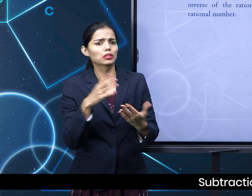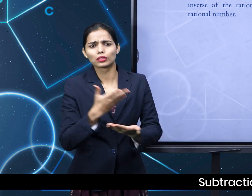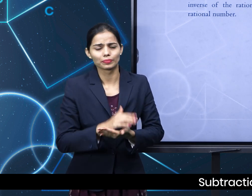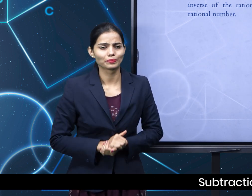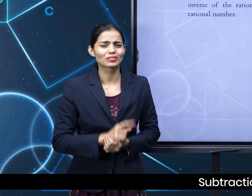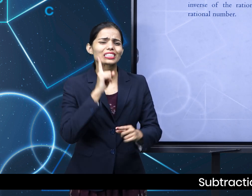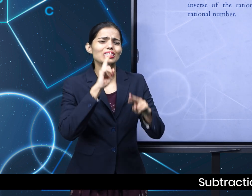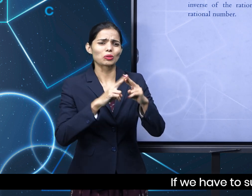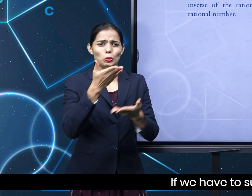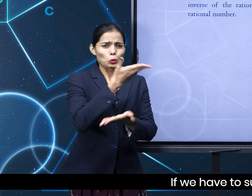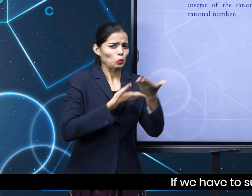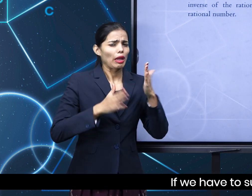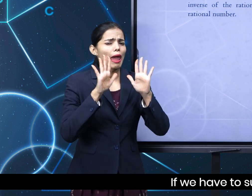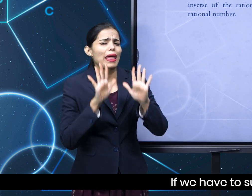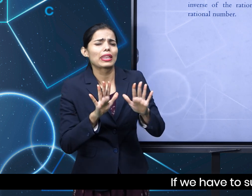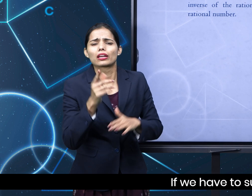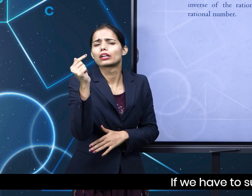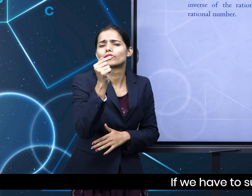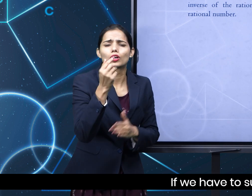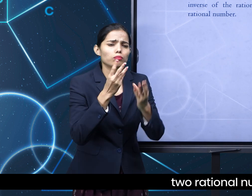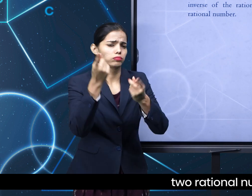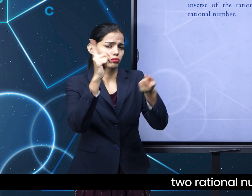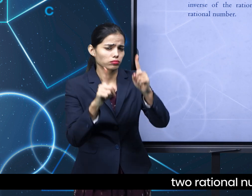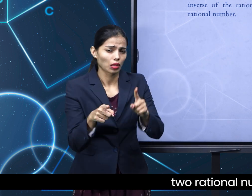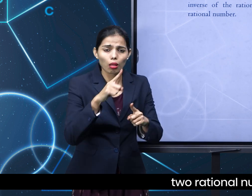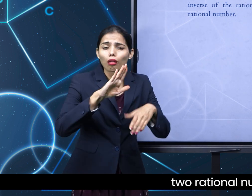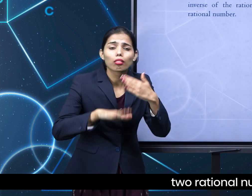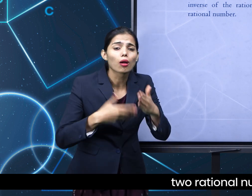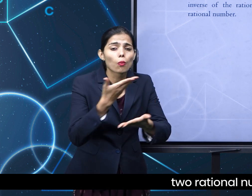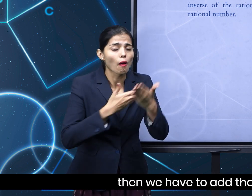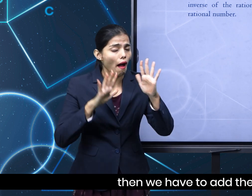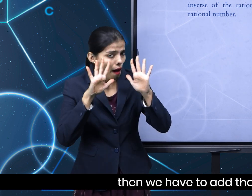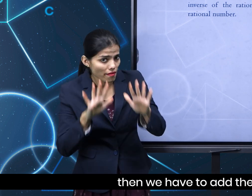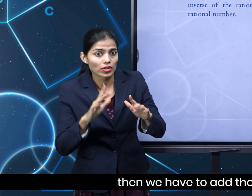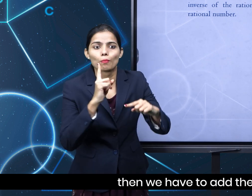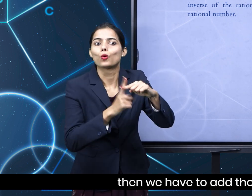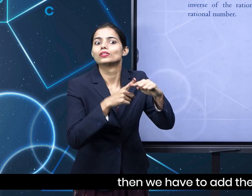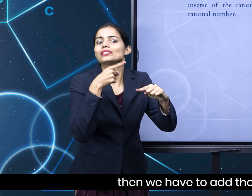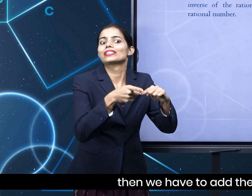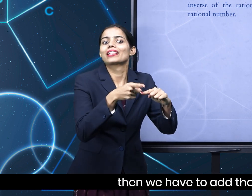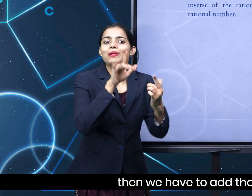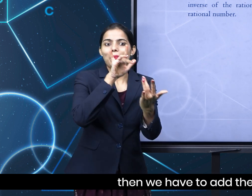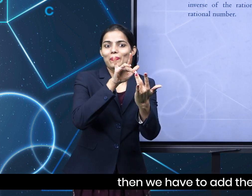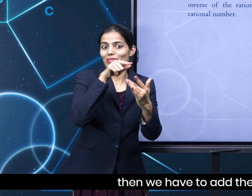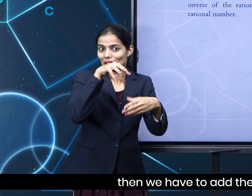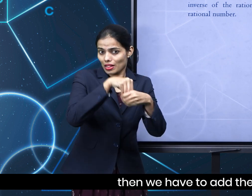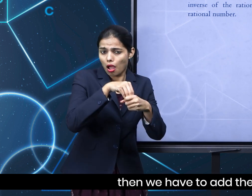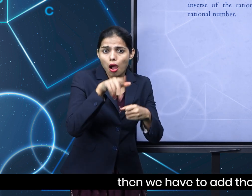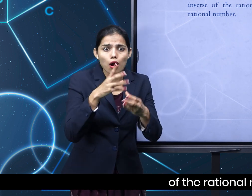Subtraction. If we have to subtract two rational numbers, then we have to add the additive inverse of